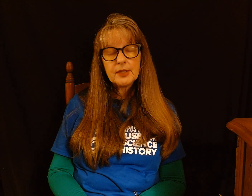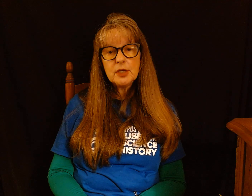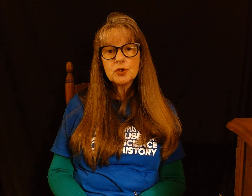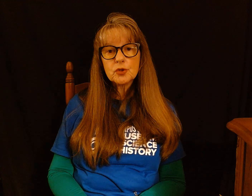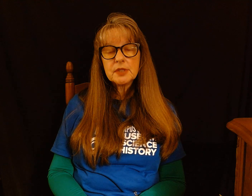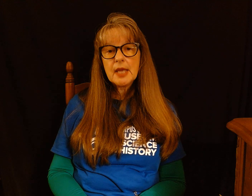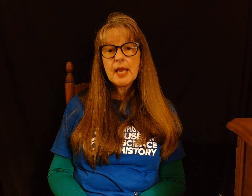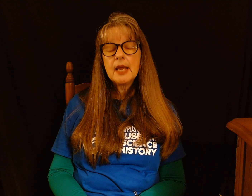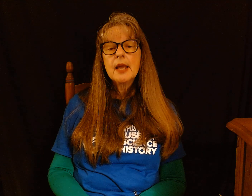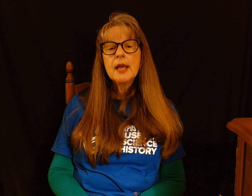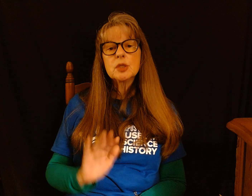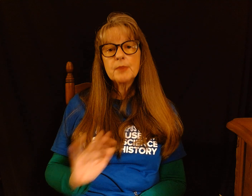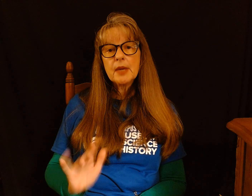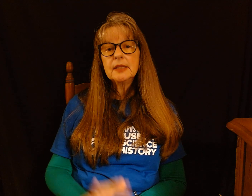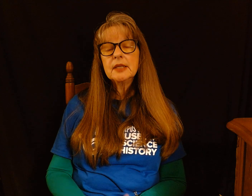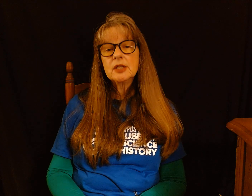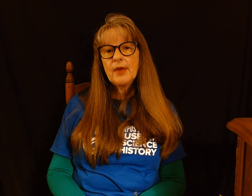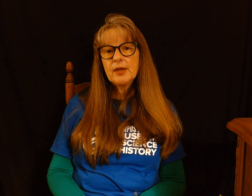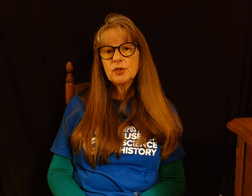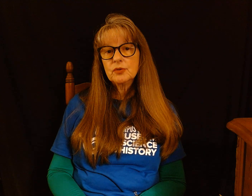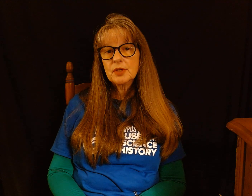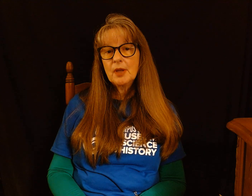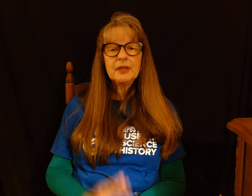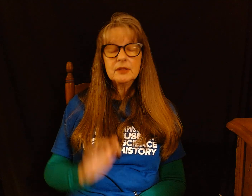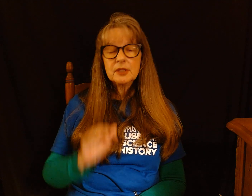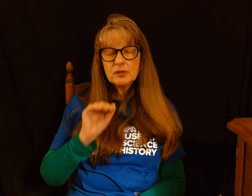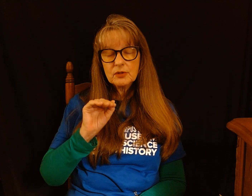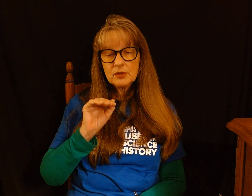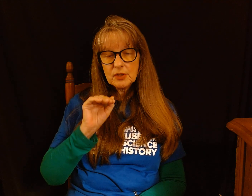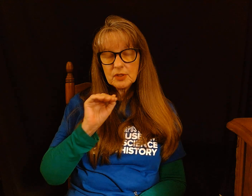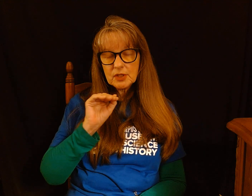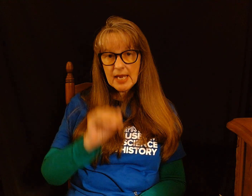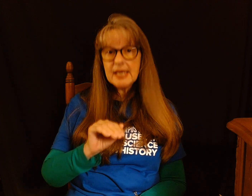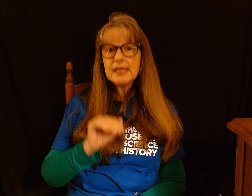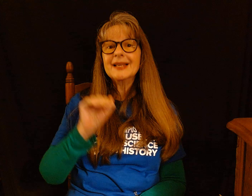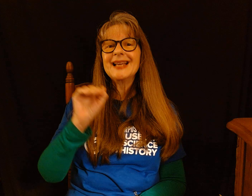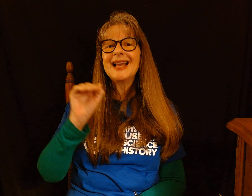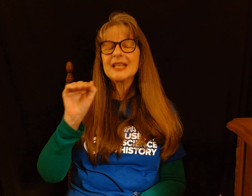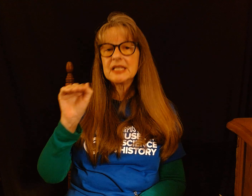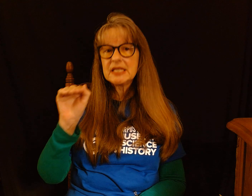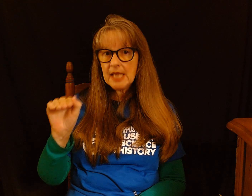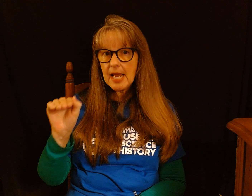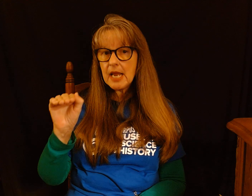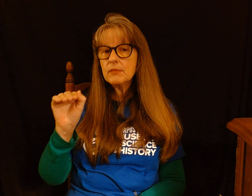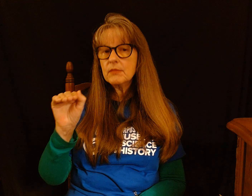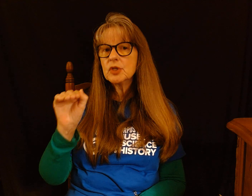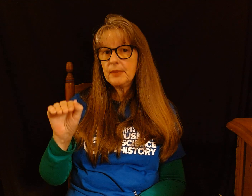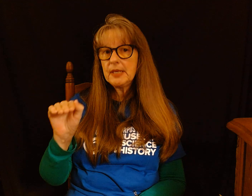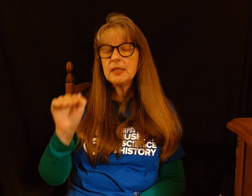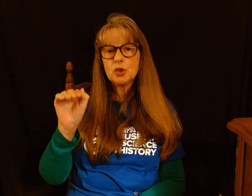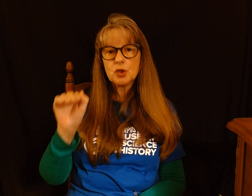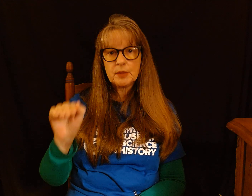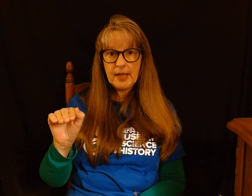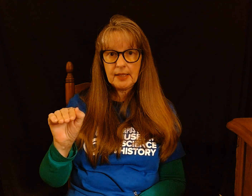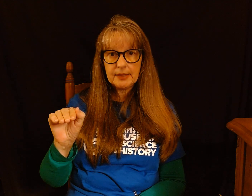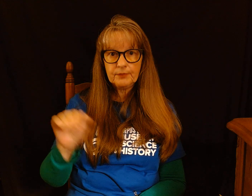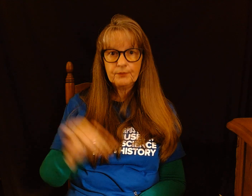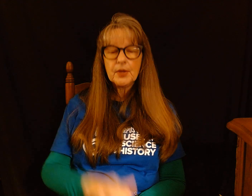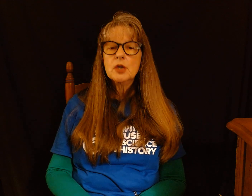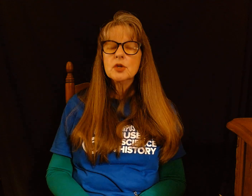teachers would say, spell it as fast as you say. Say it at the same speed that you spell it. So